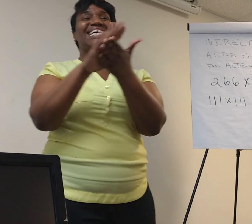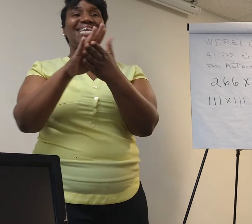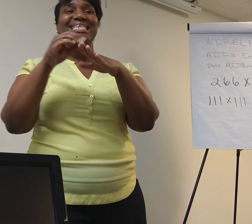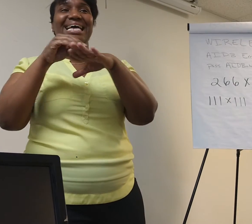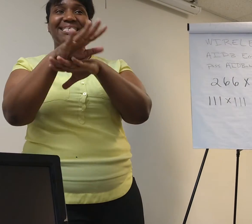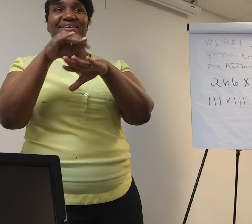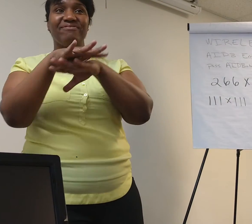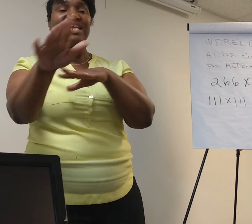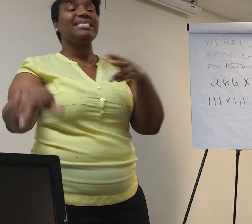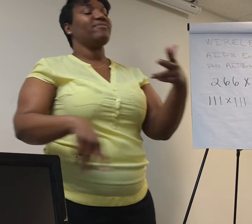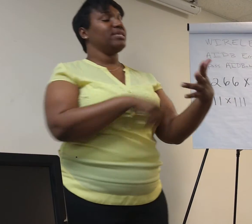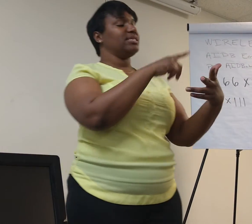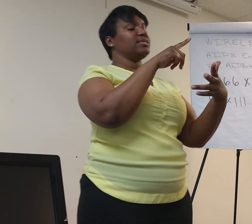concentration,